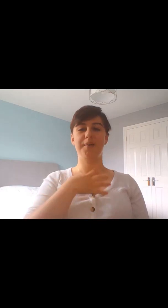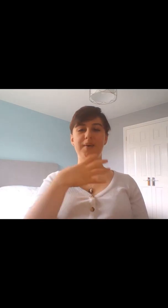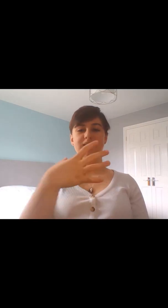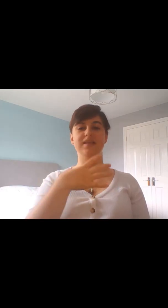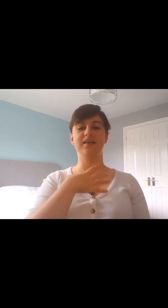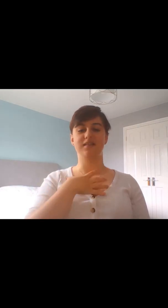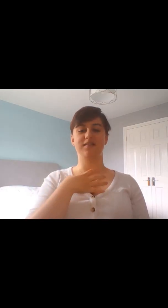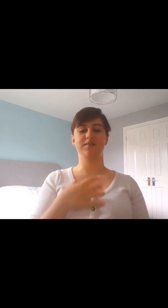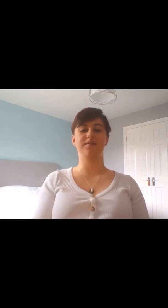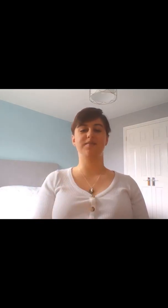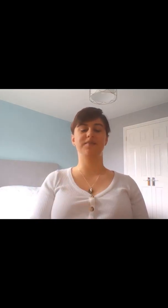amazing,